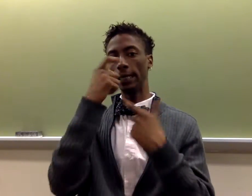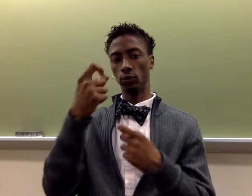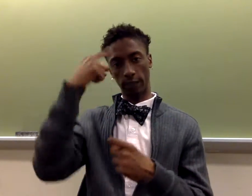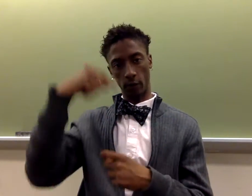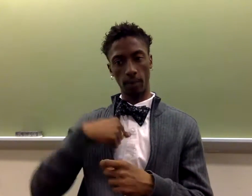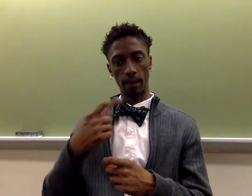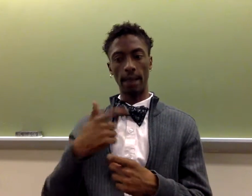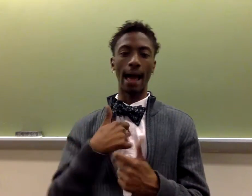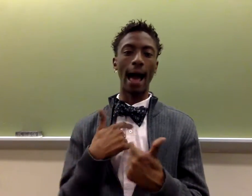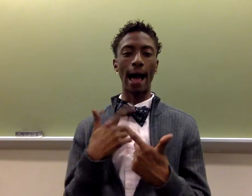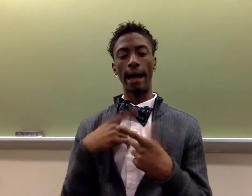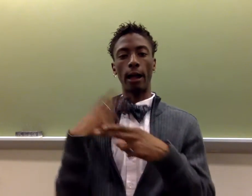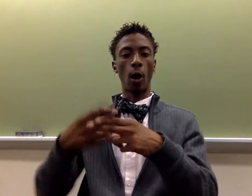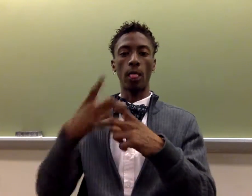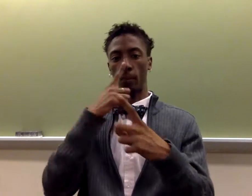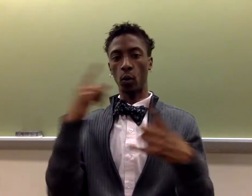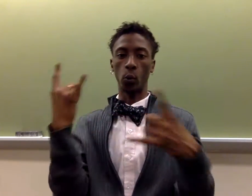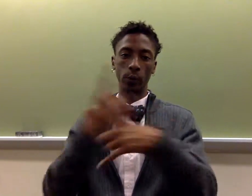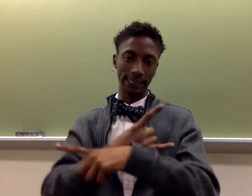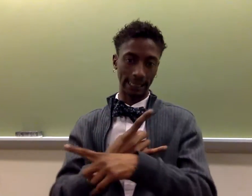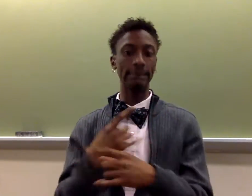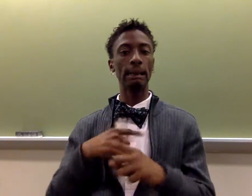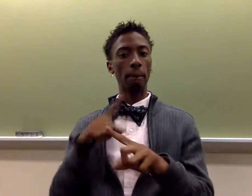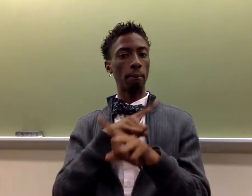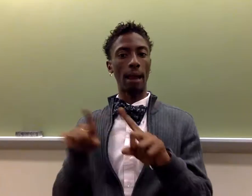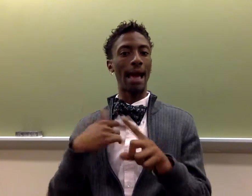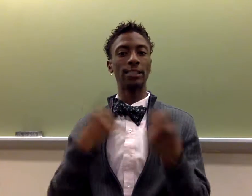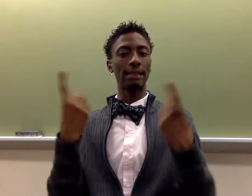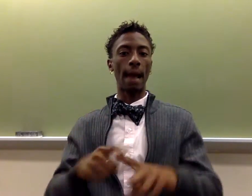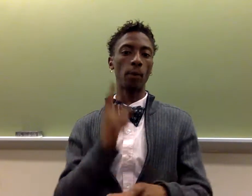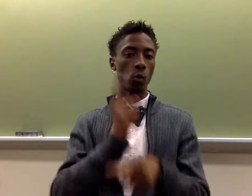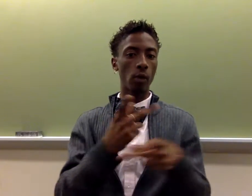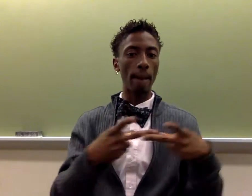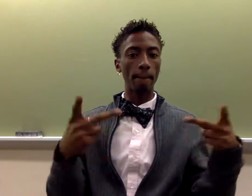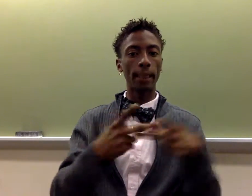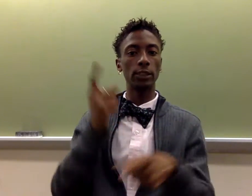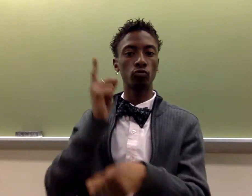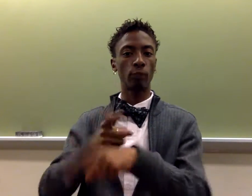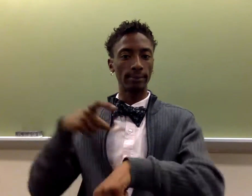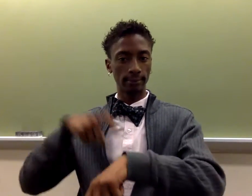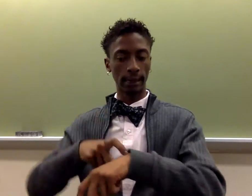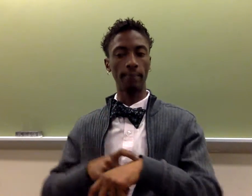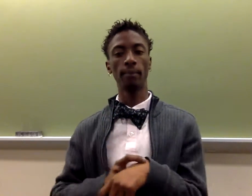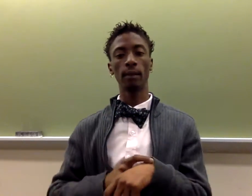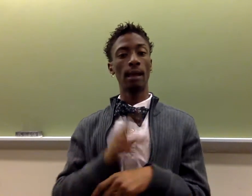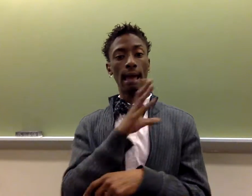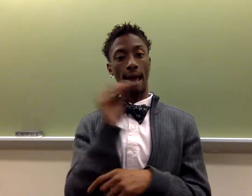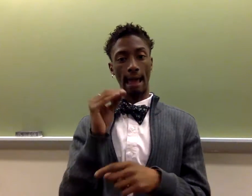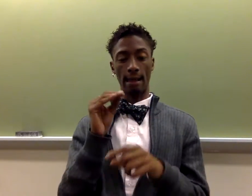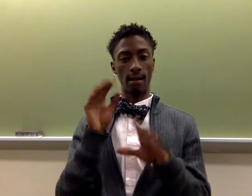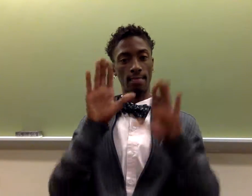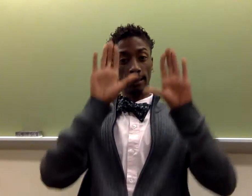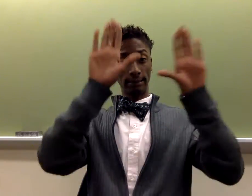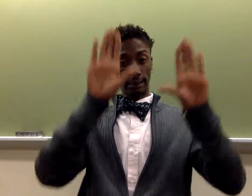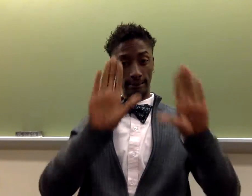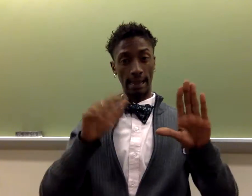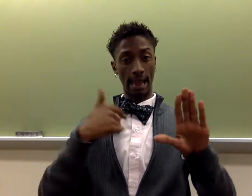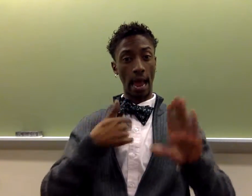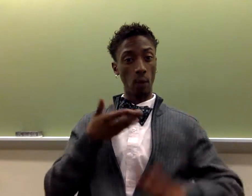them coinkydinks. That I just happened to be in the right places at the right time. And the Sunday while I was there, the